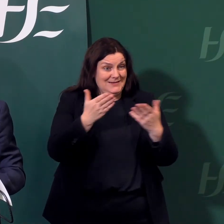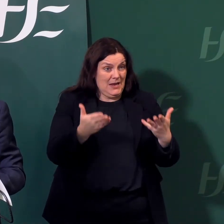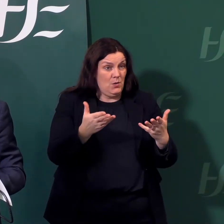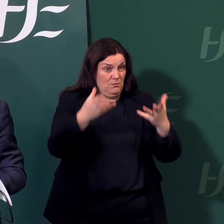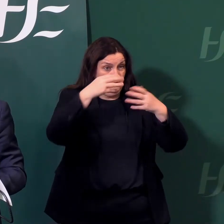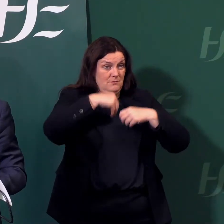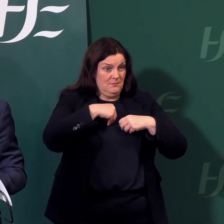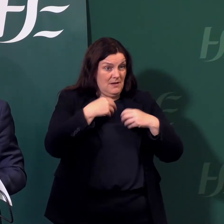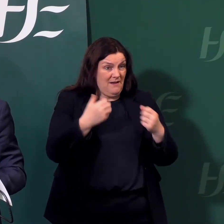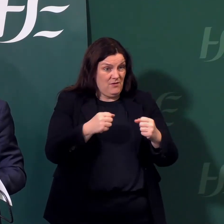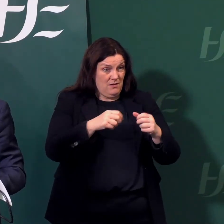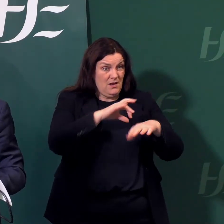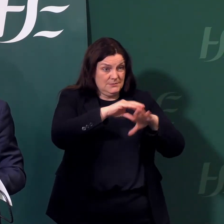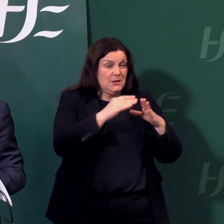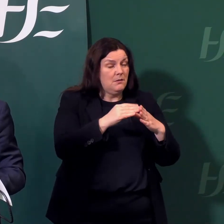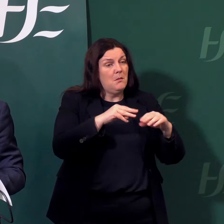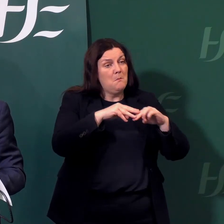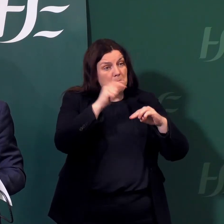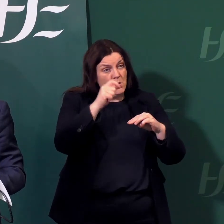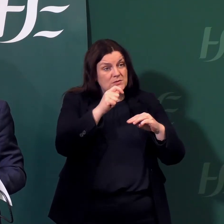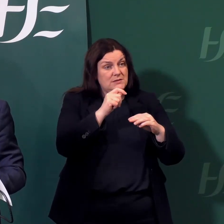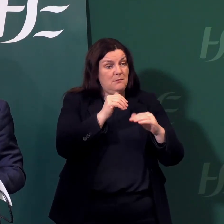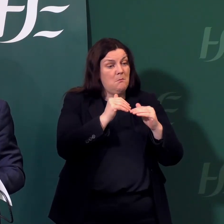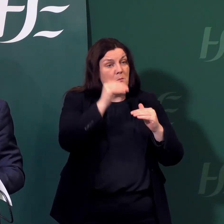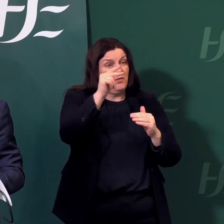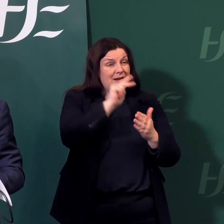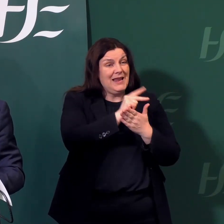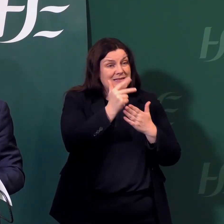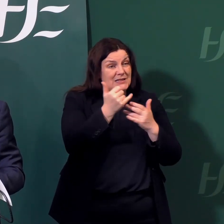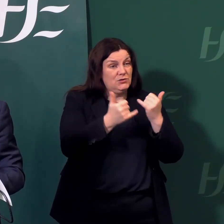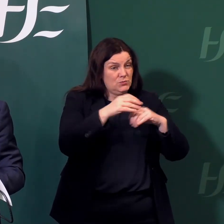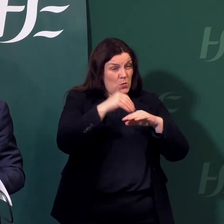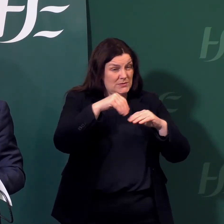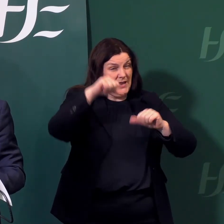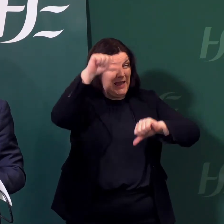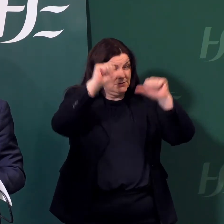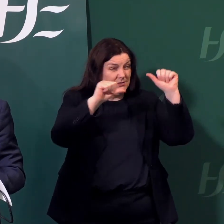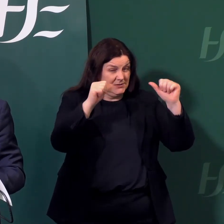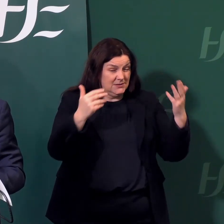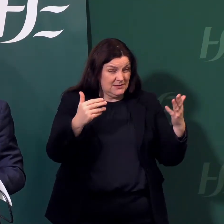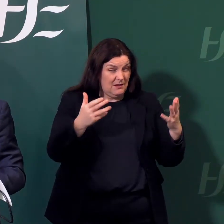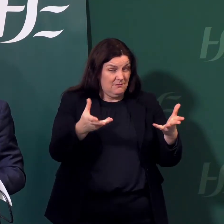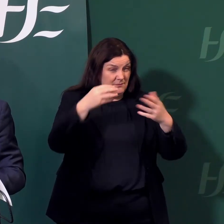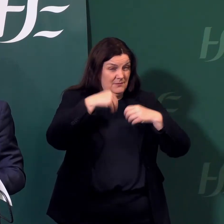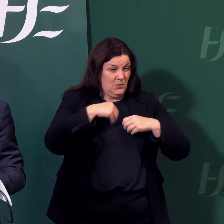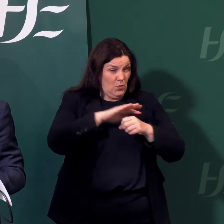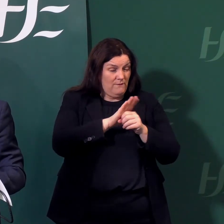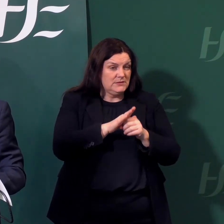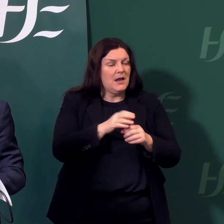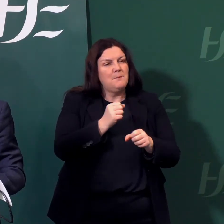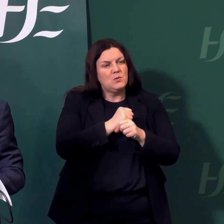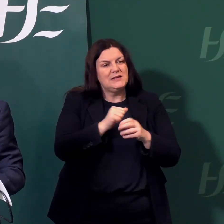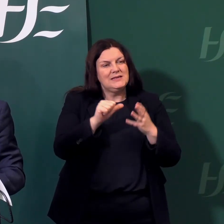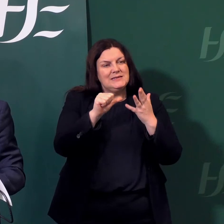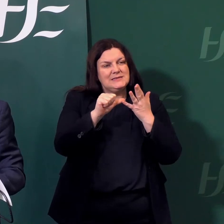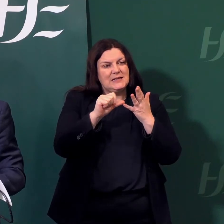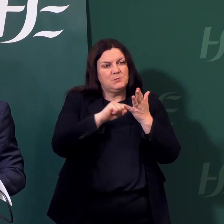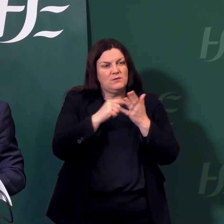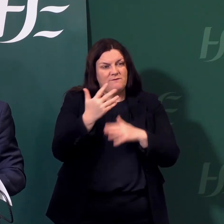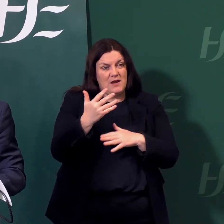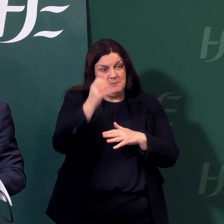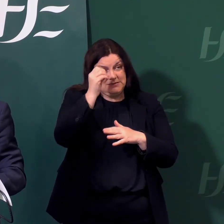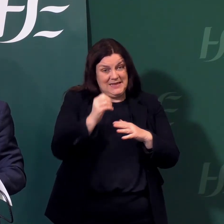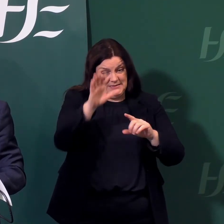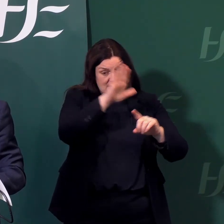are adults, primarily over the age of 18. And if you just stand back and assess, just about 6.5% of the